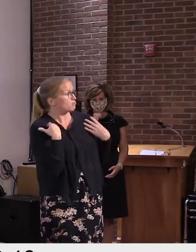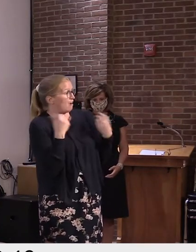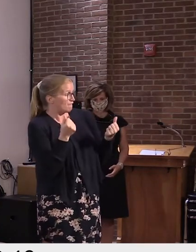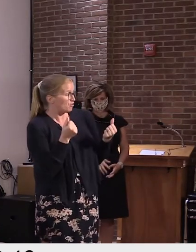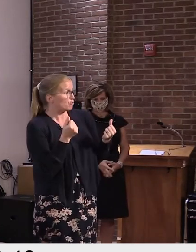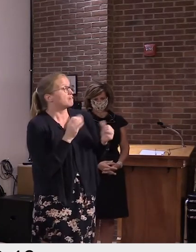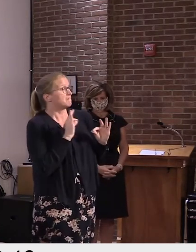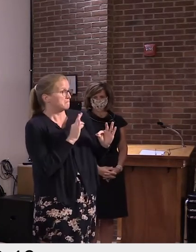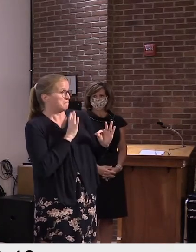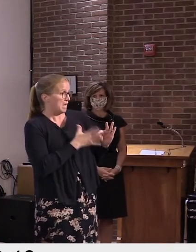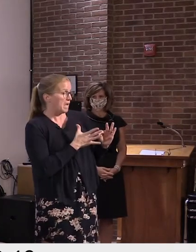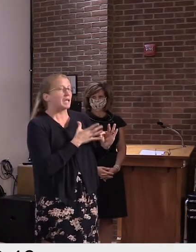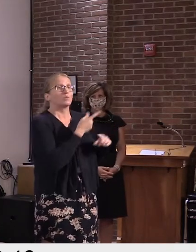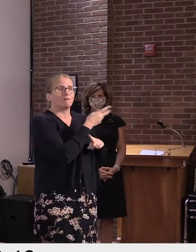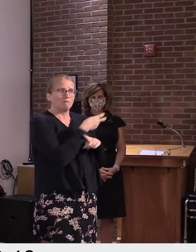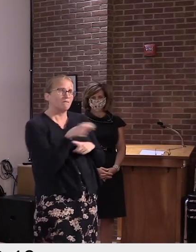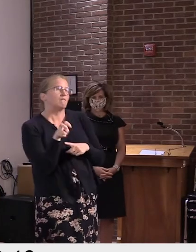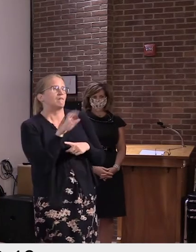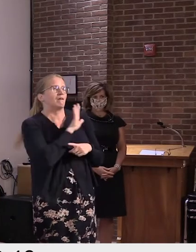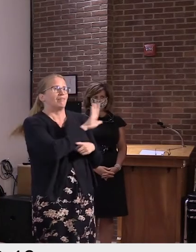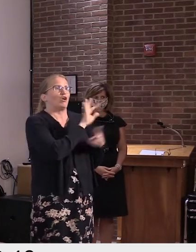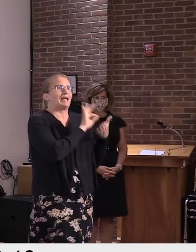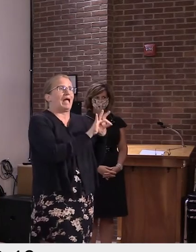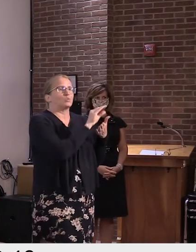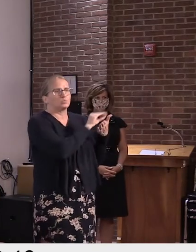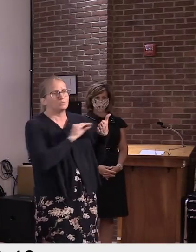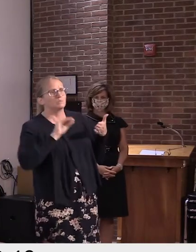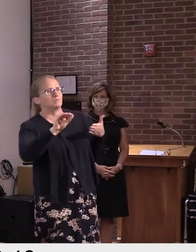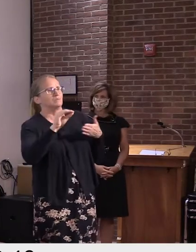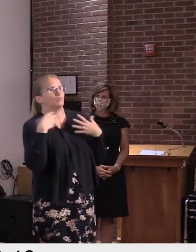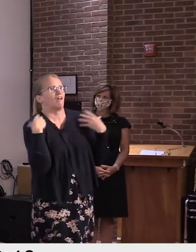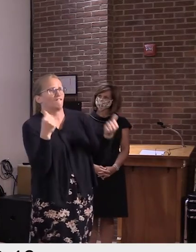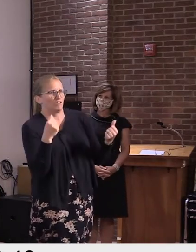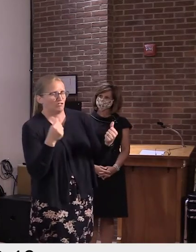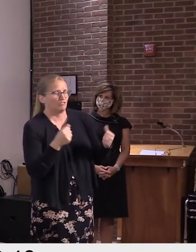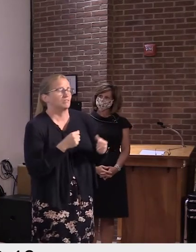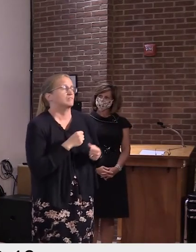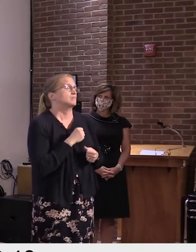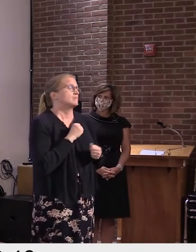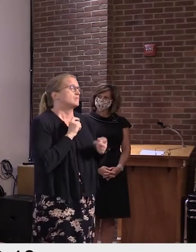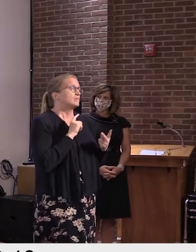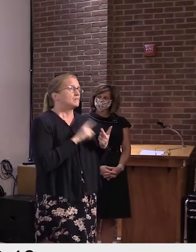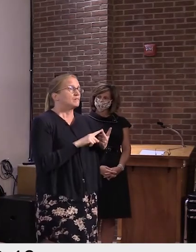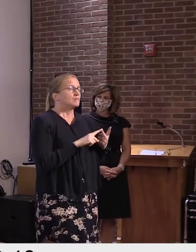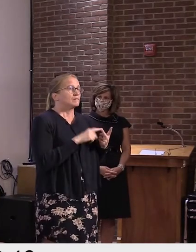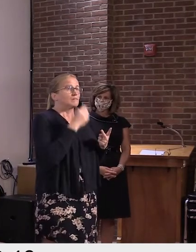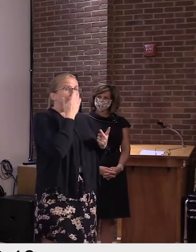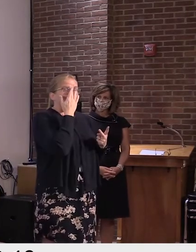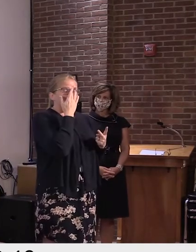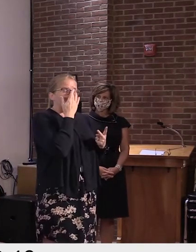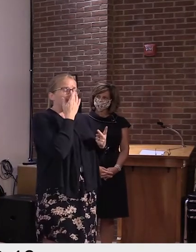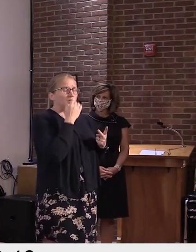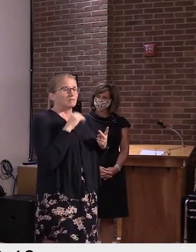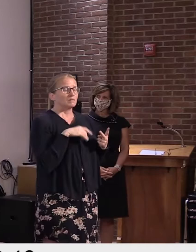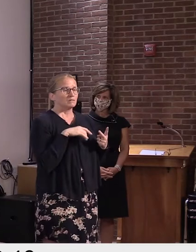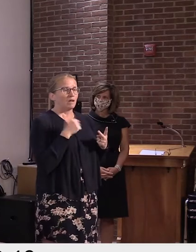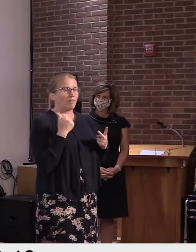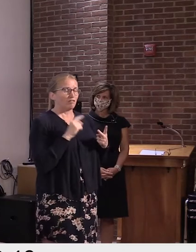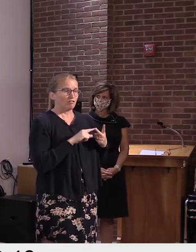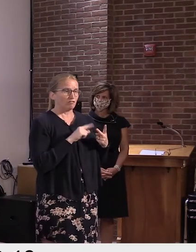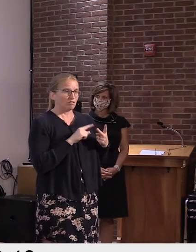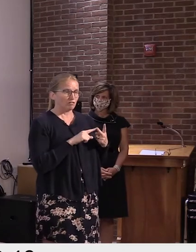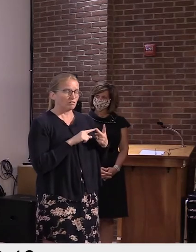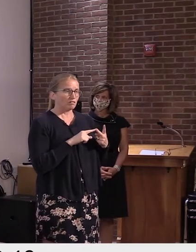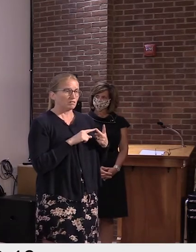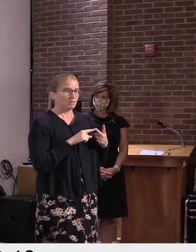that is considered recovered. There's also a metric of how many days